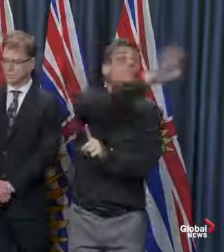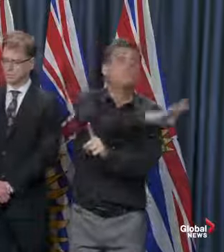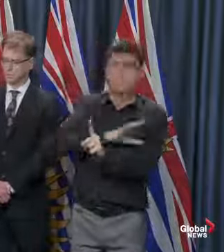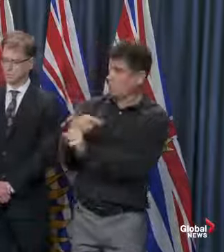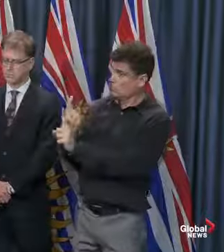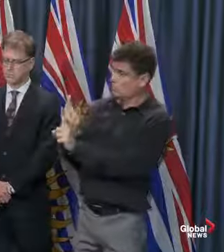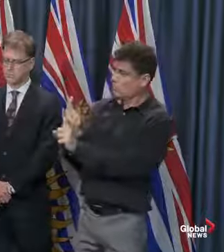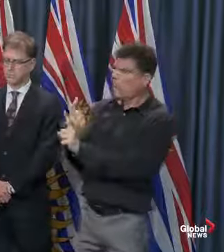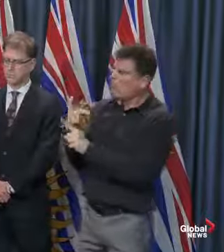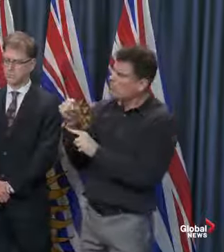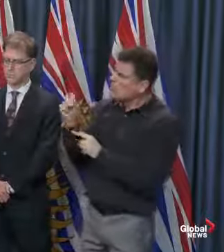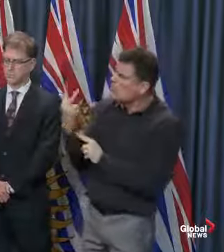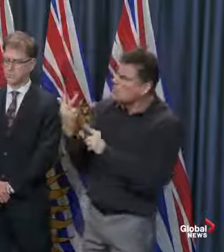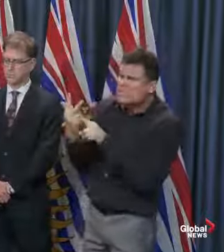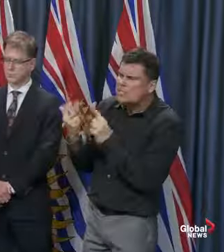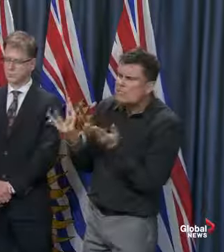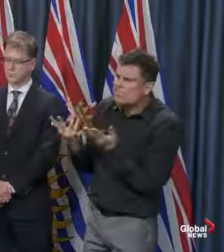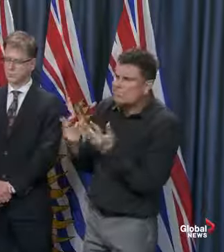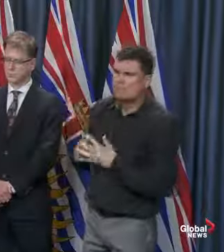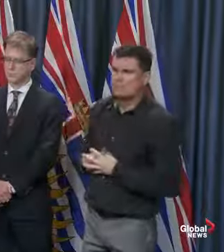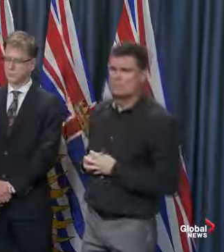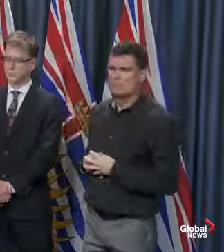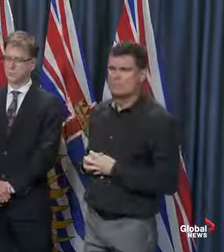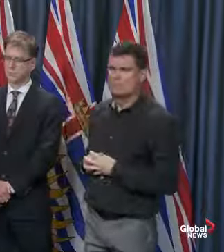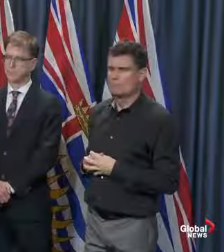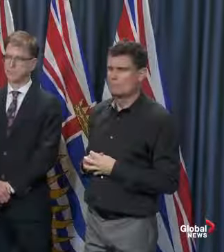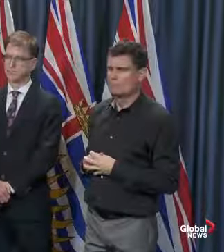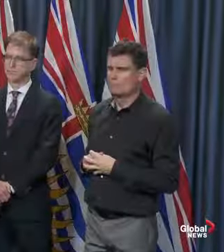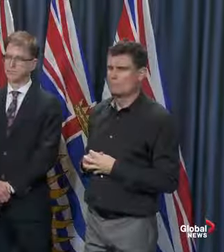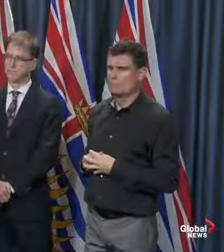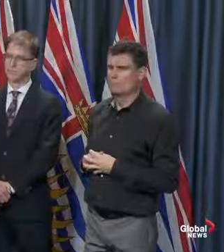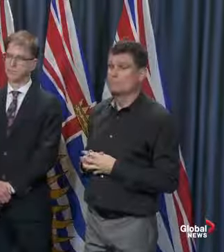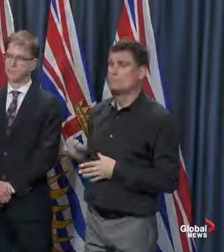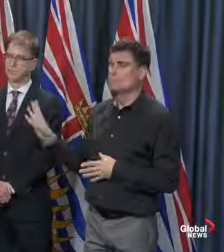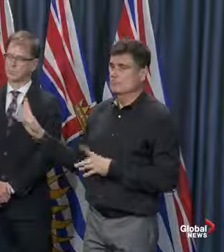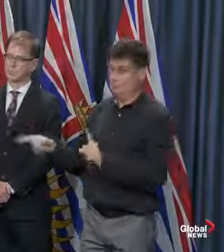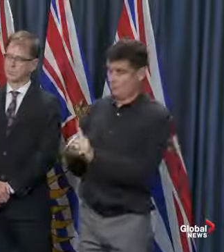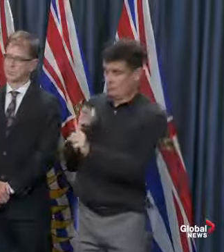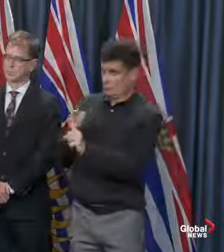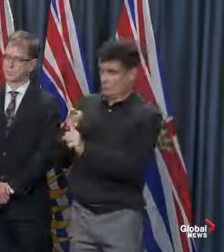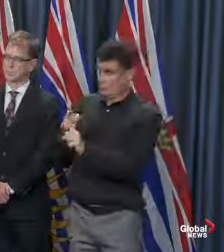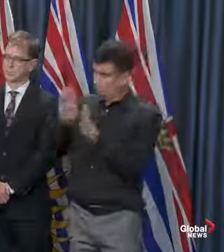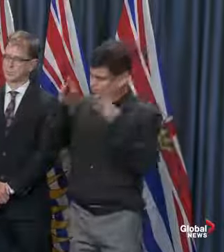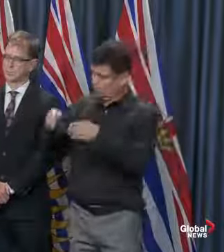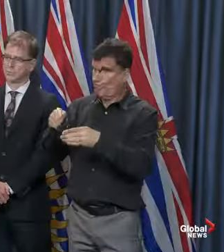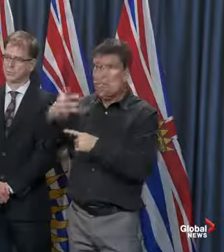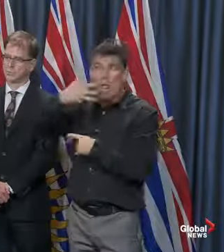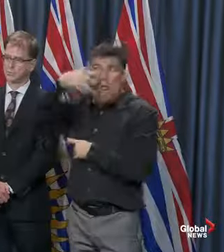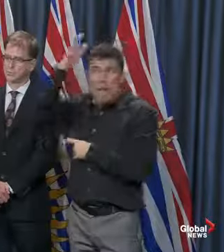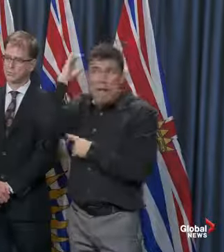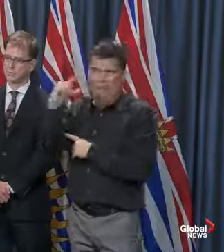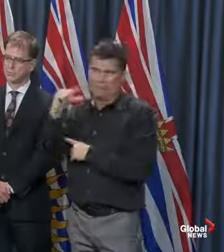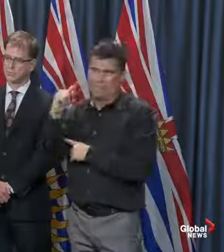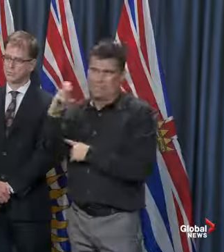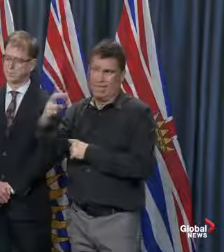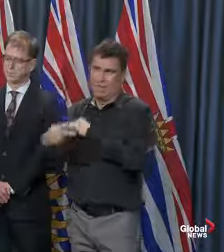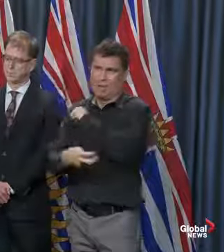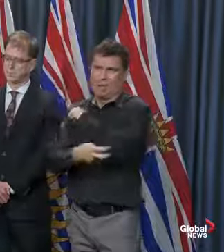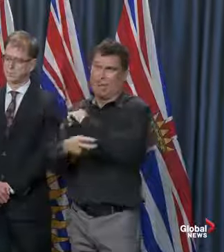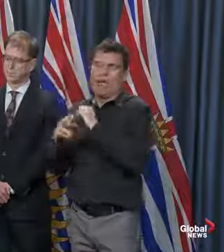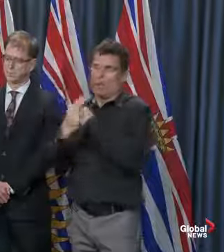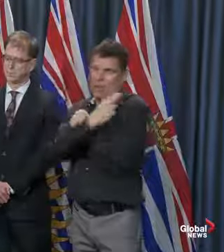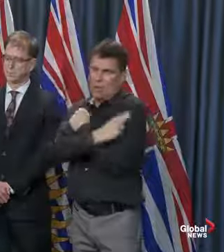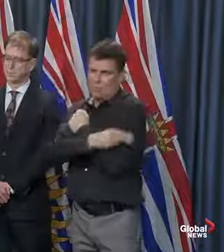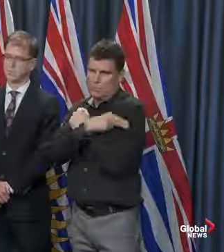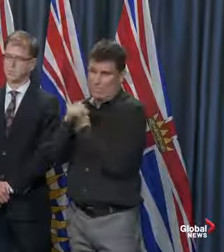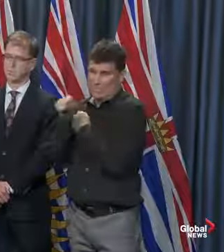Excuse me. The issue with Lionsgate Hospital, as reported last week, is that they've had some cases in staff